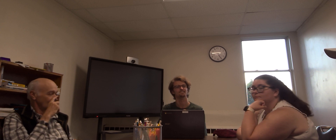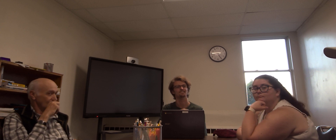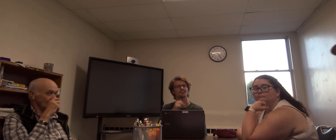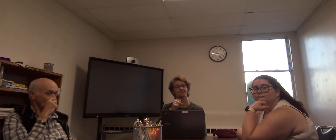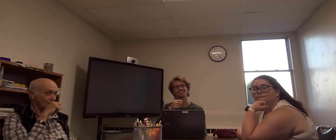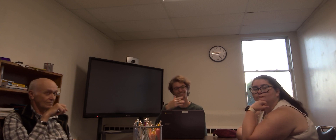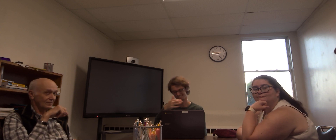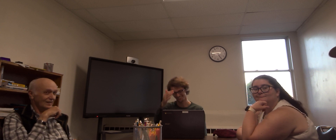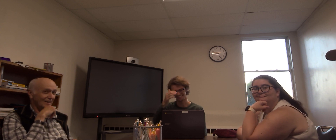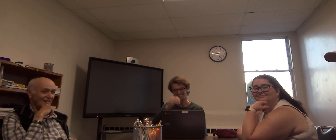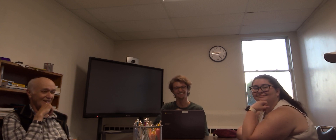do.